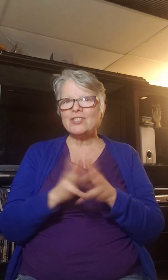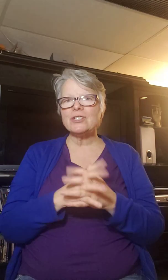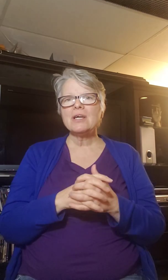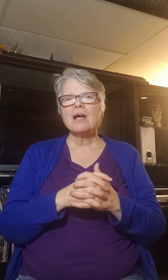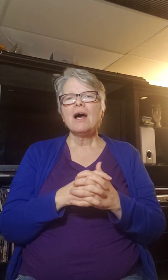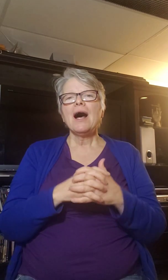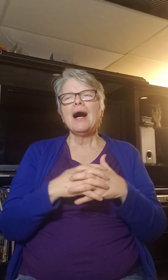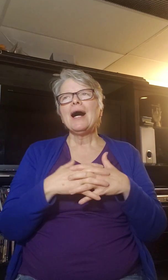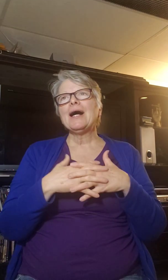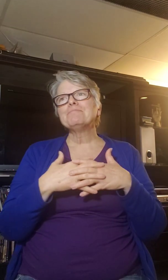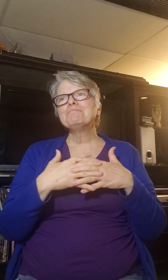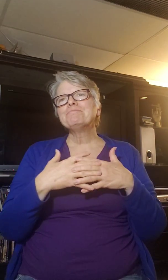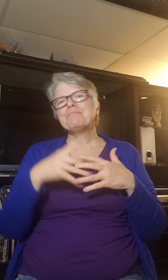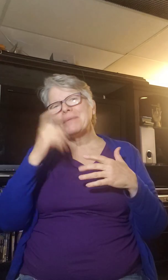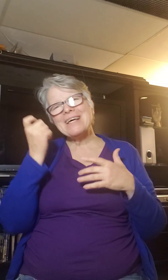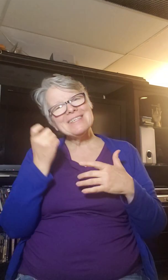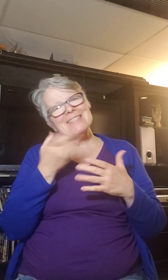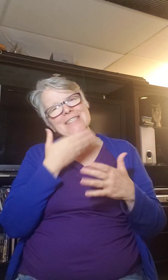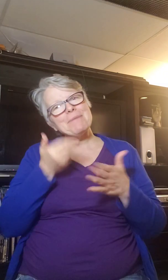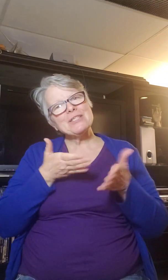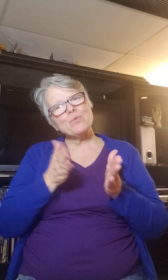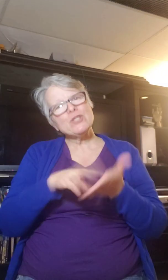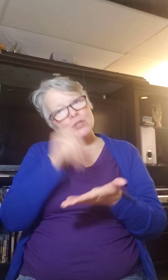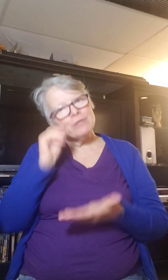clarification, because it's the best way to learn.